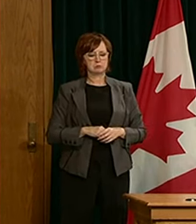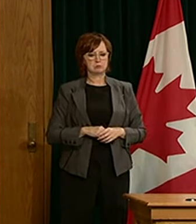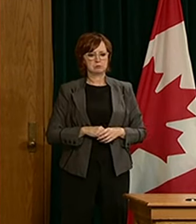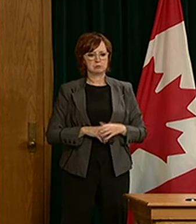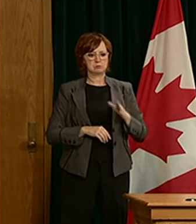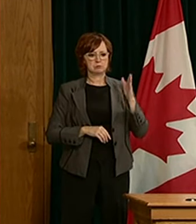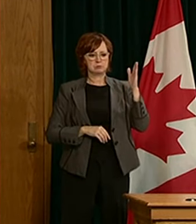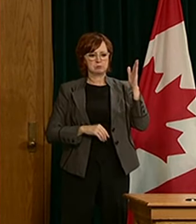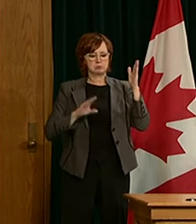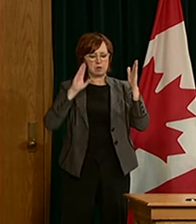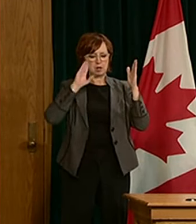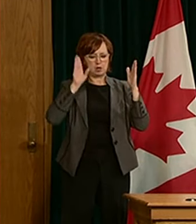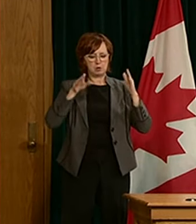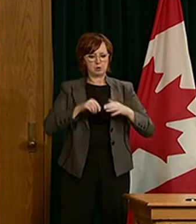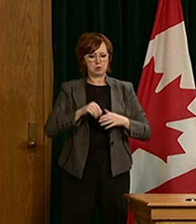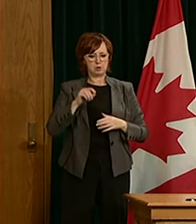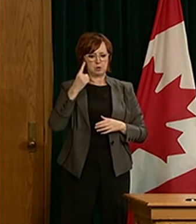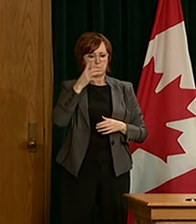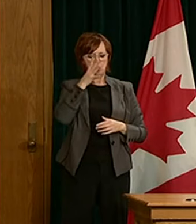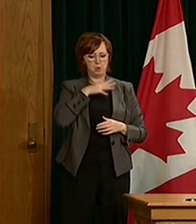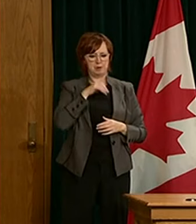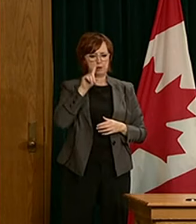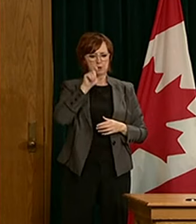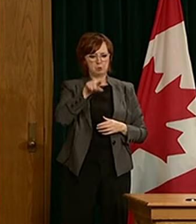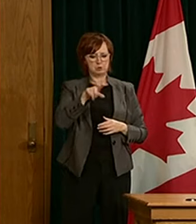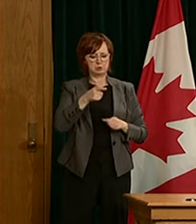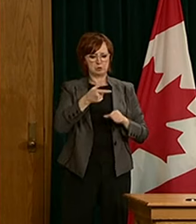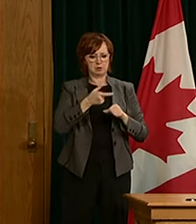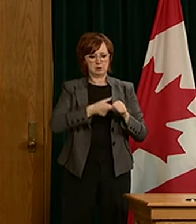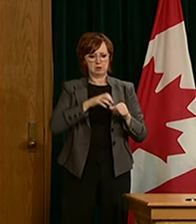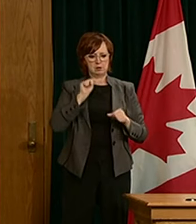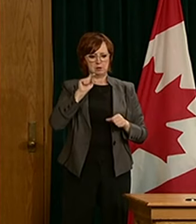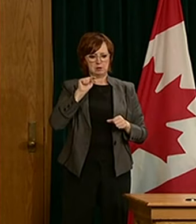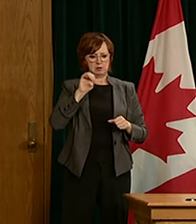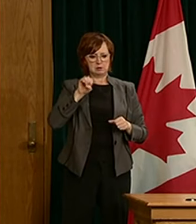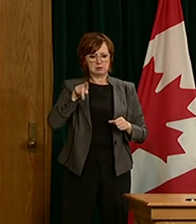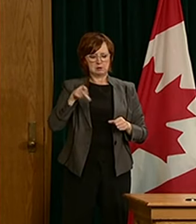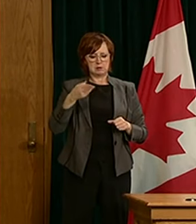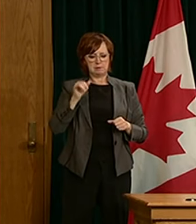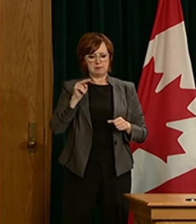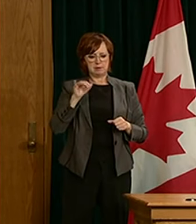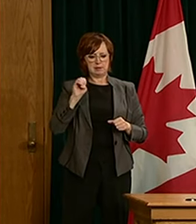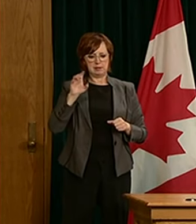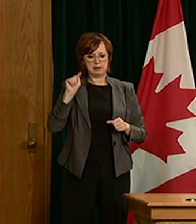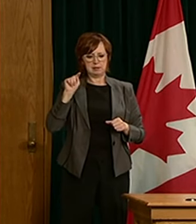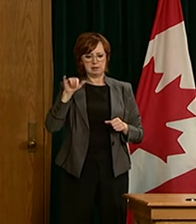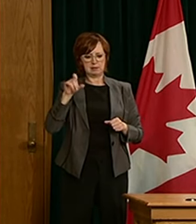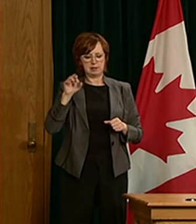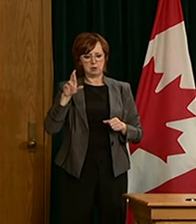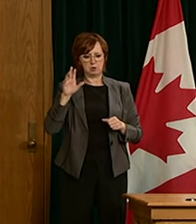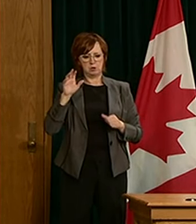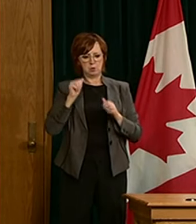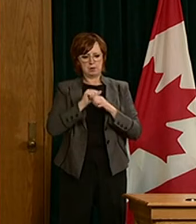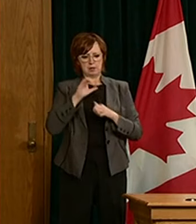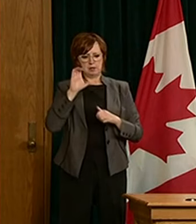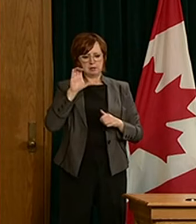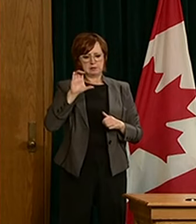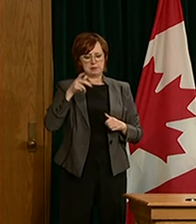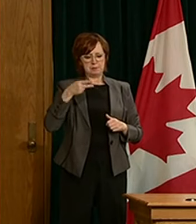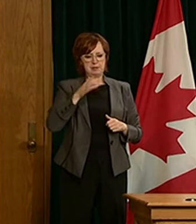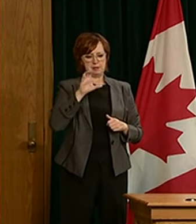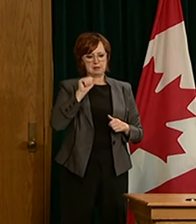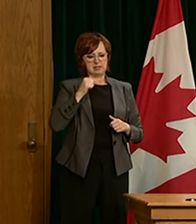Sure. I have a question from Stephanie Taylor with the Canadian Press. Stephanie, I'm going to unmute you now. Can